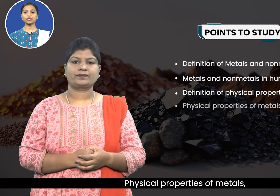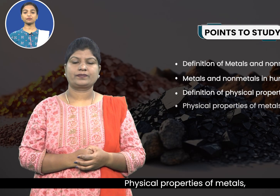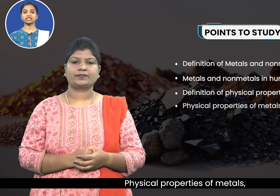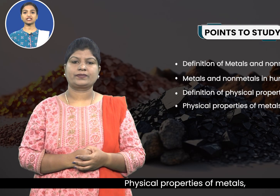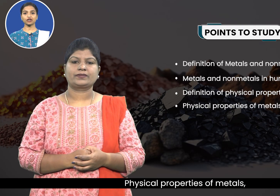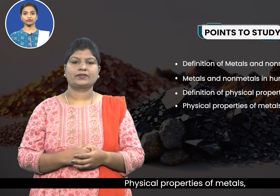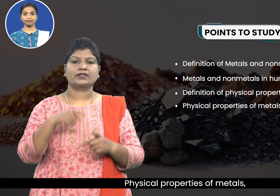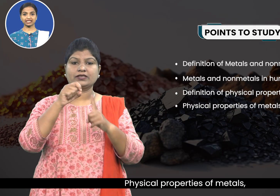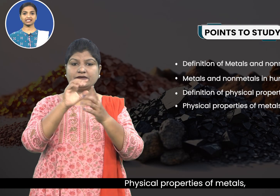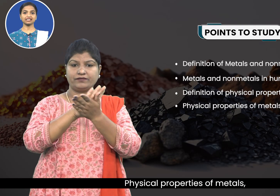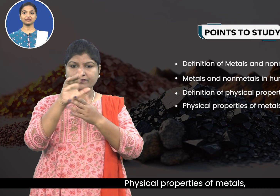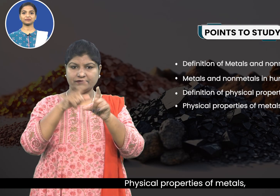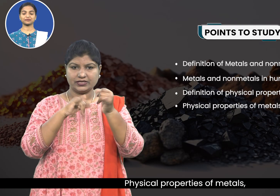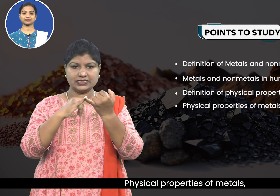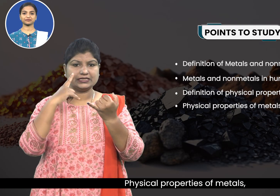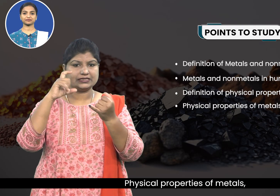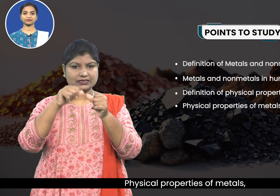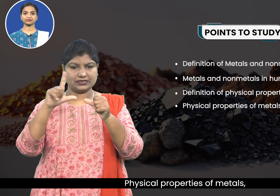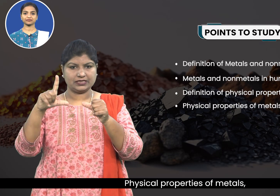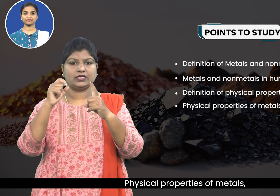Physical properties of metal.